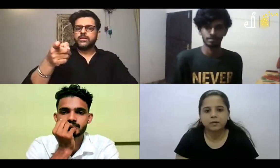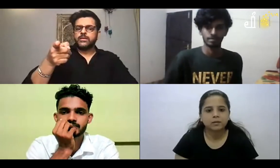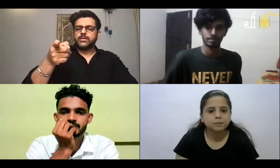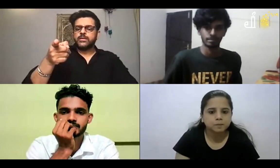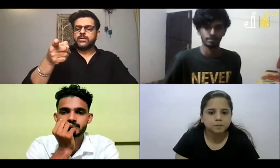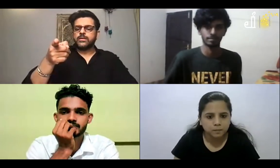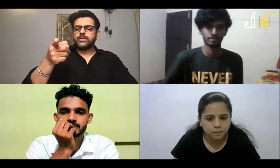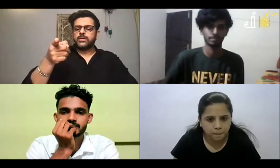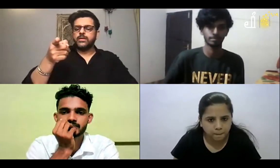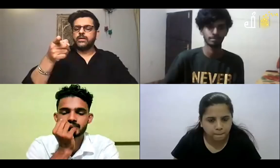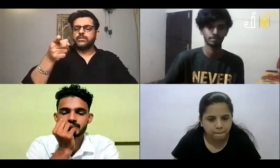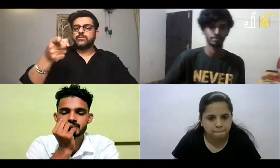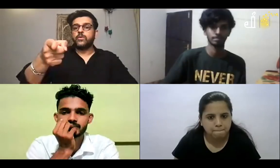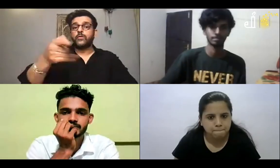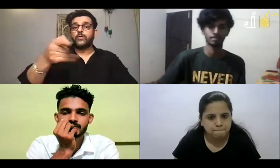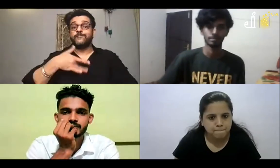art.